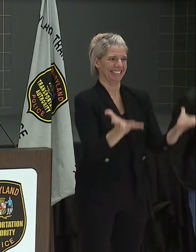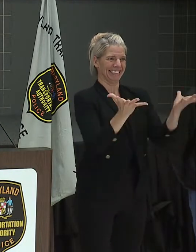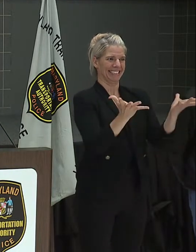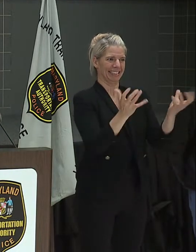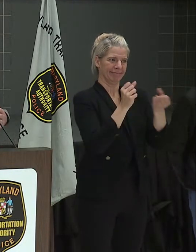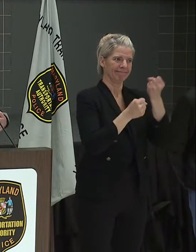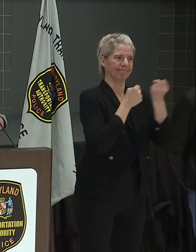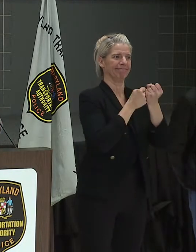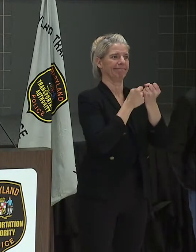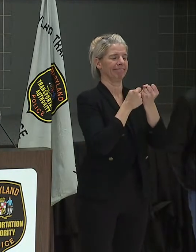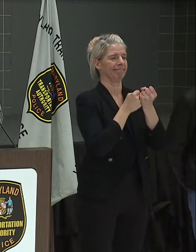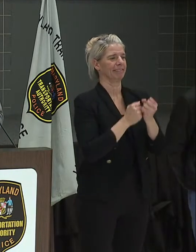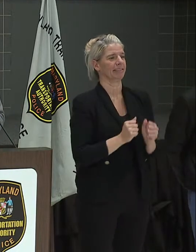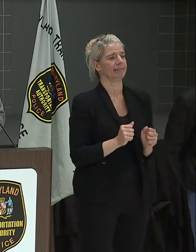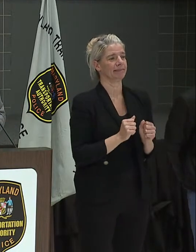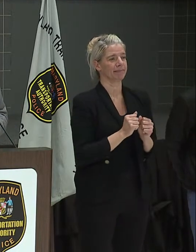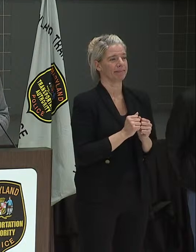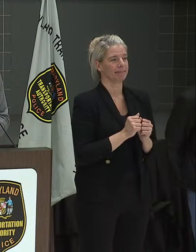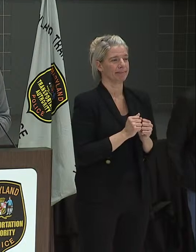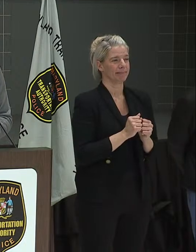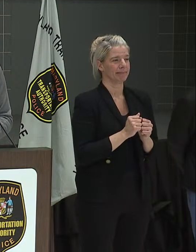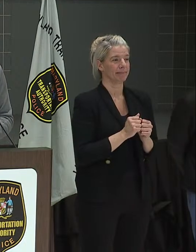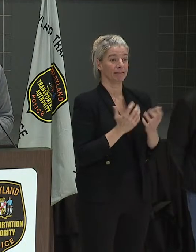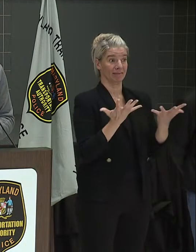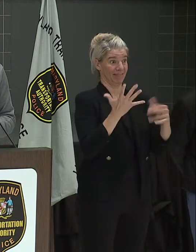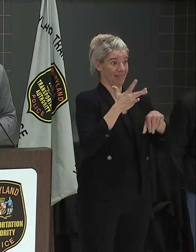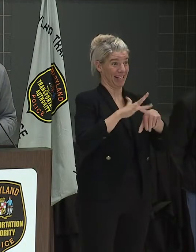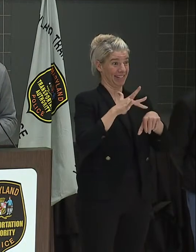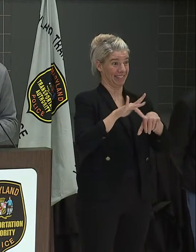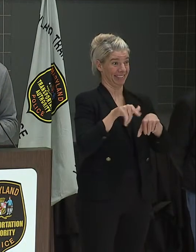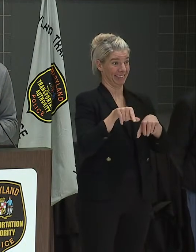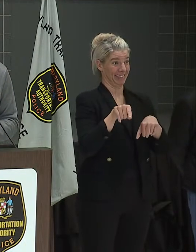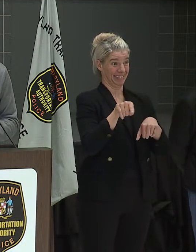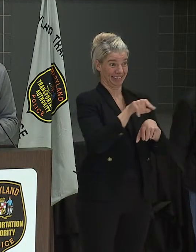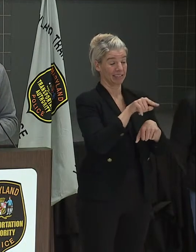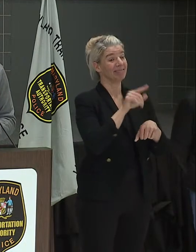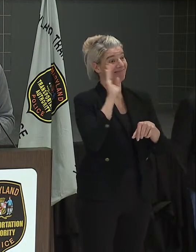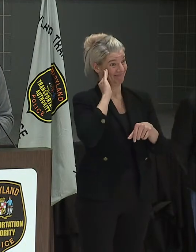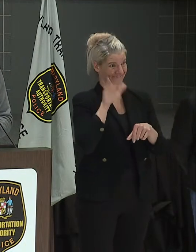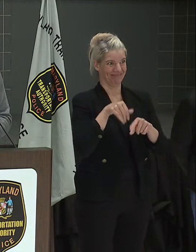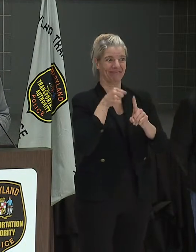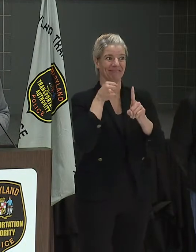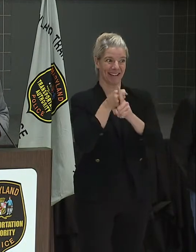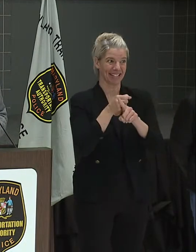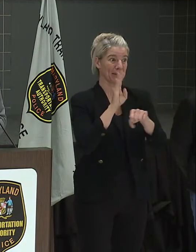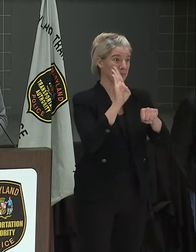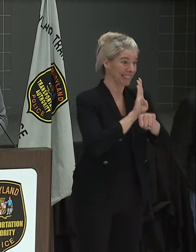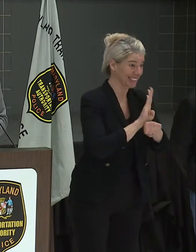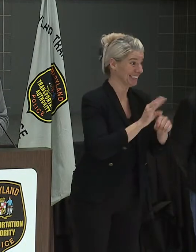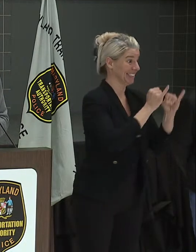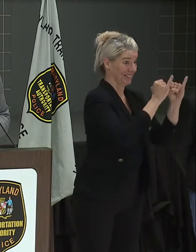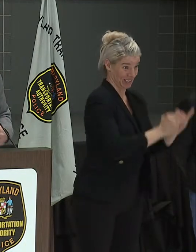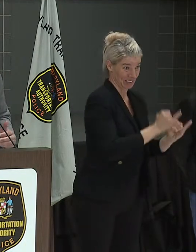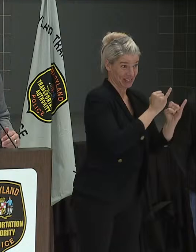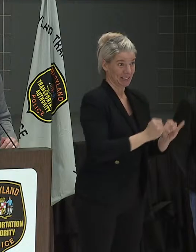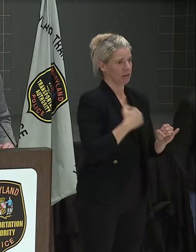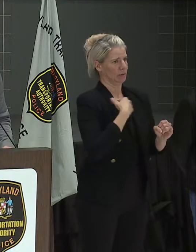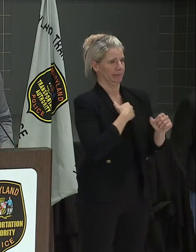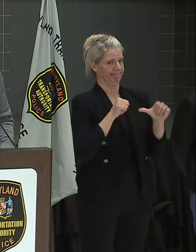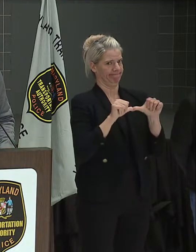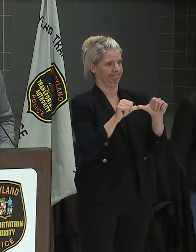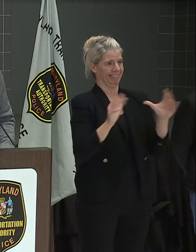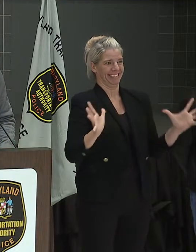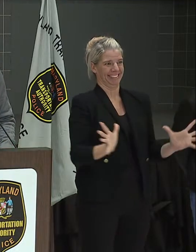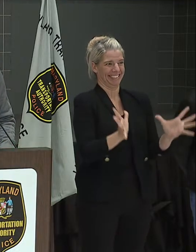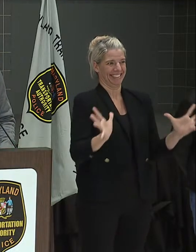state government of what's available to our impacted businesses, to our impacted individuals. We will continue to be here, continue to